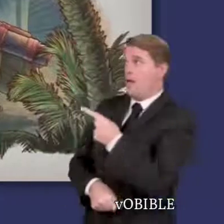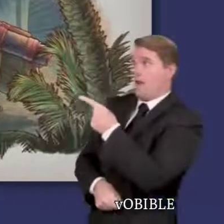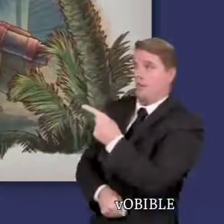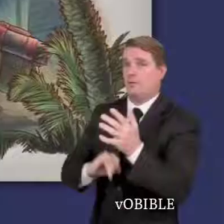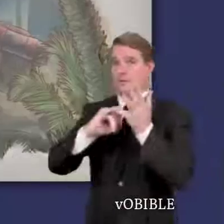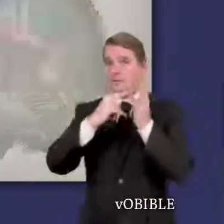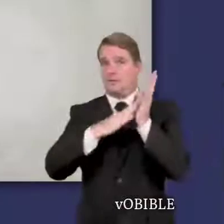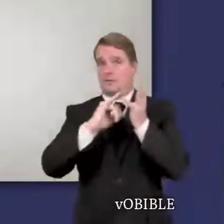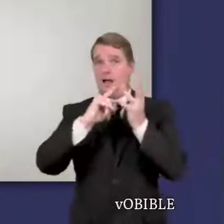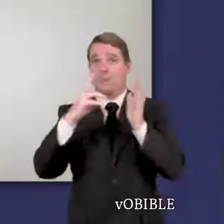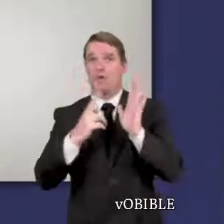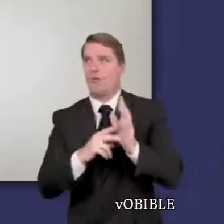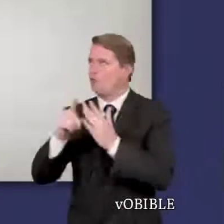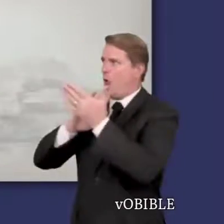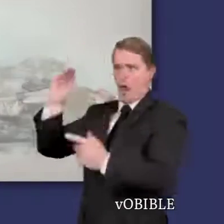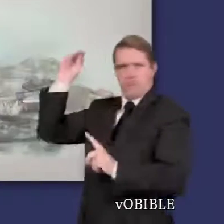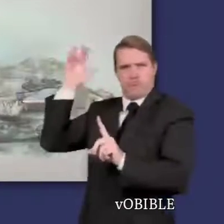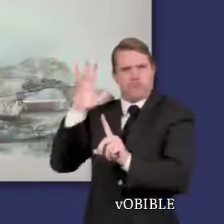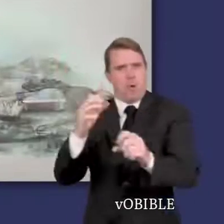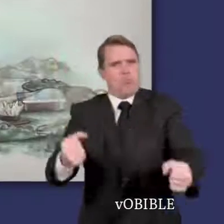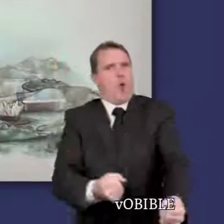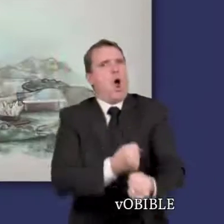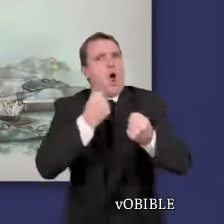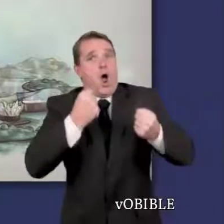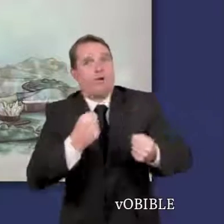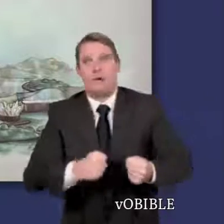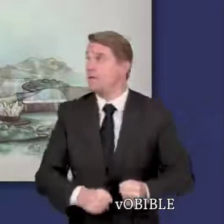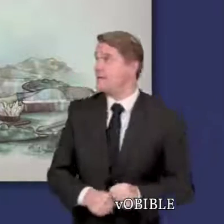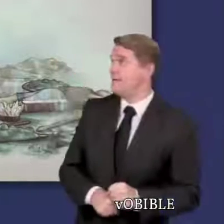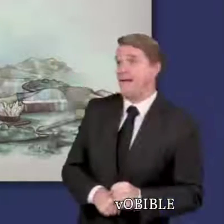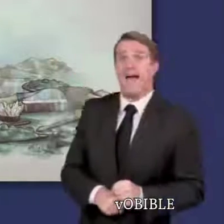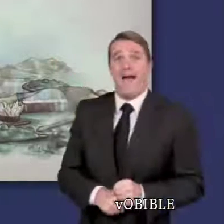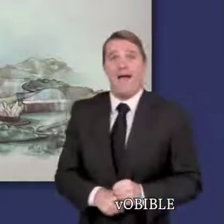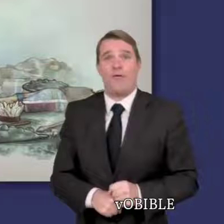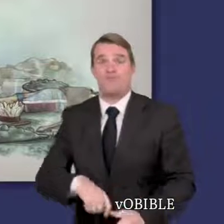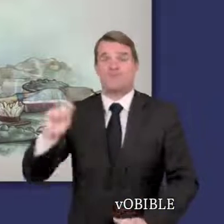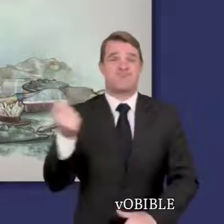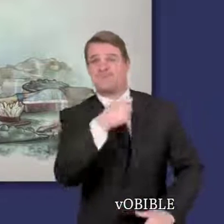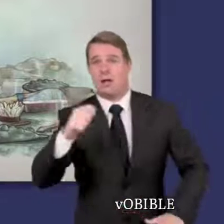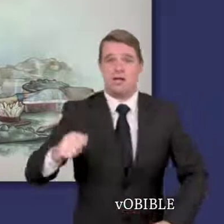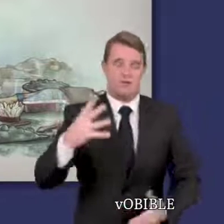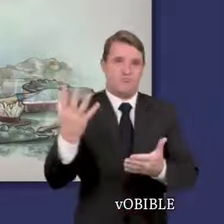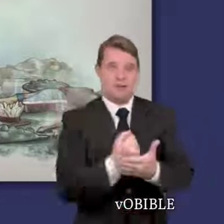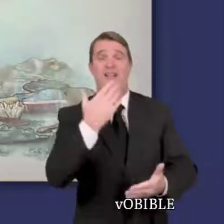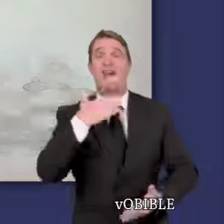physical strength. Samson takes the lead in saving Israel out of the hand of the